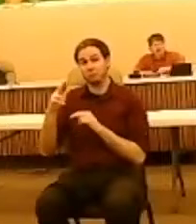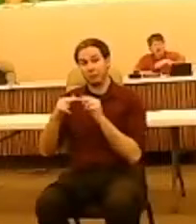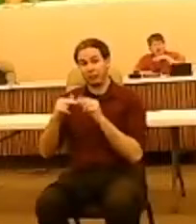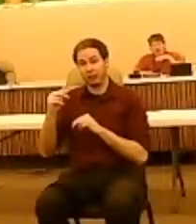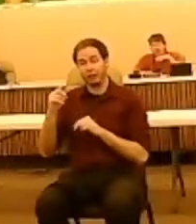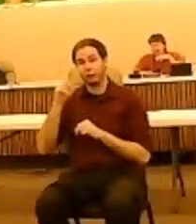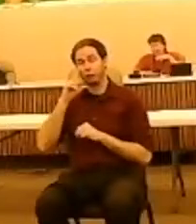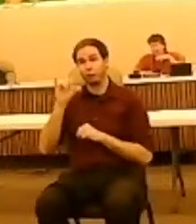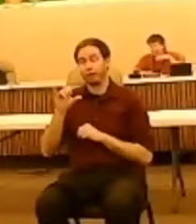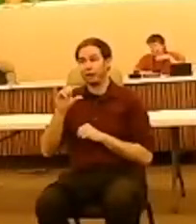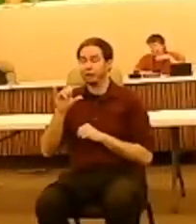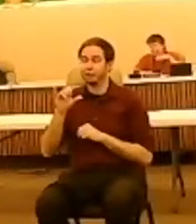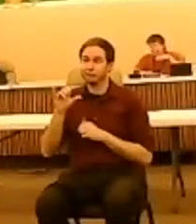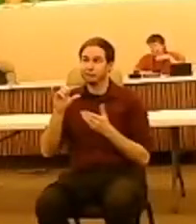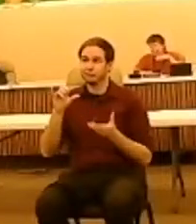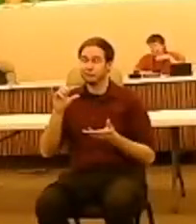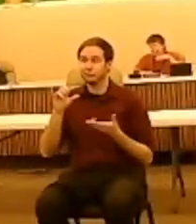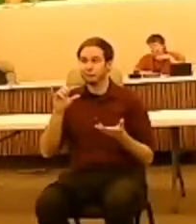is the